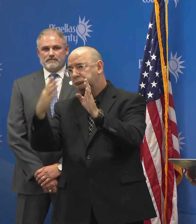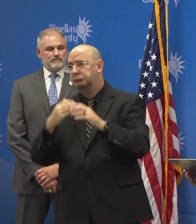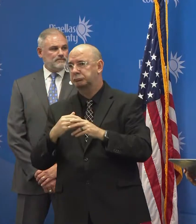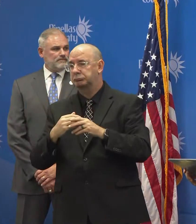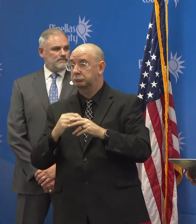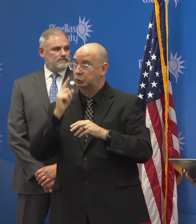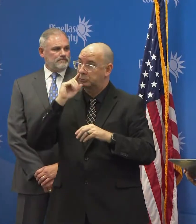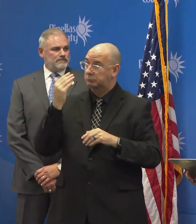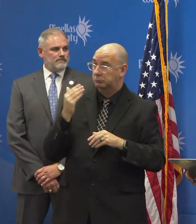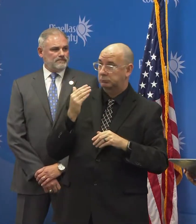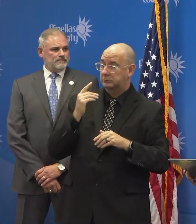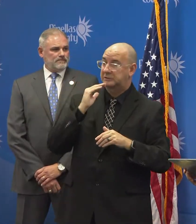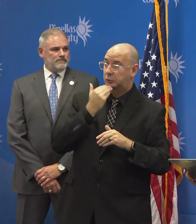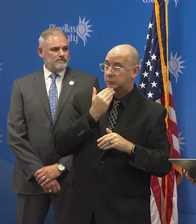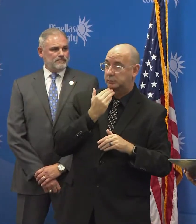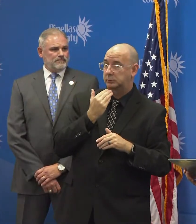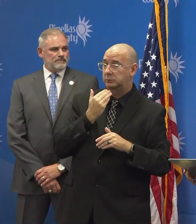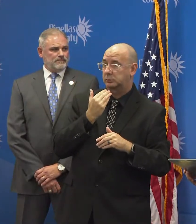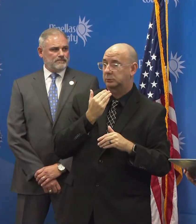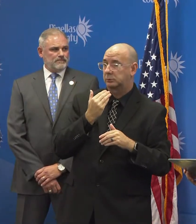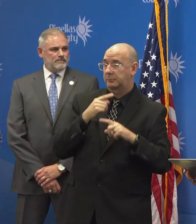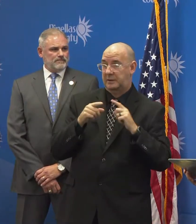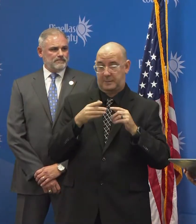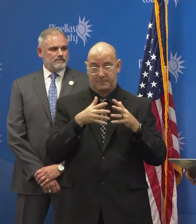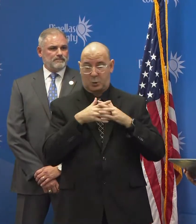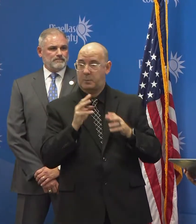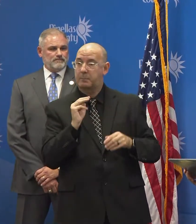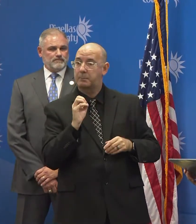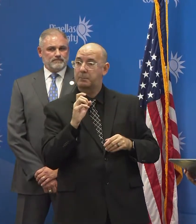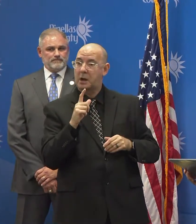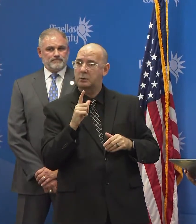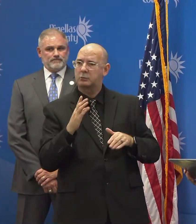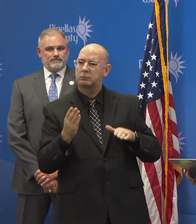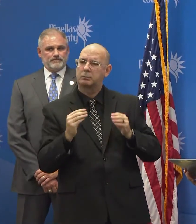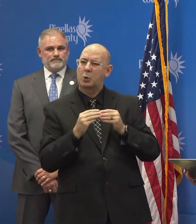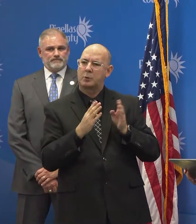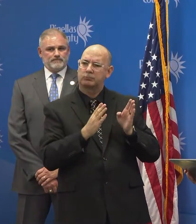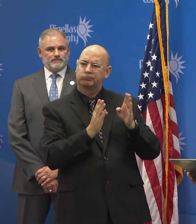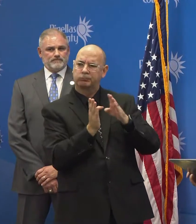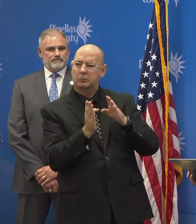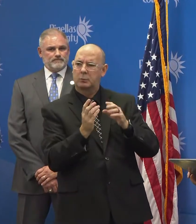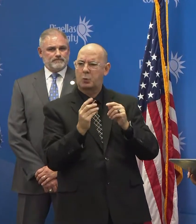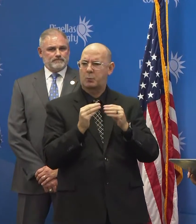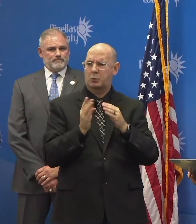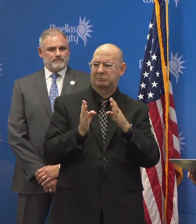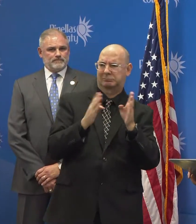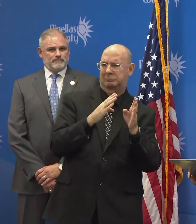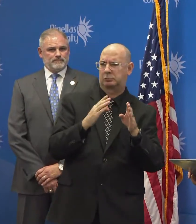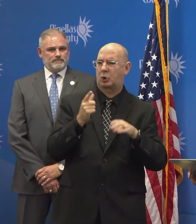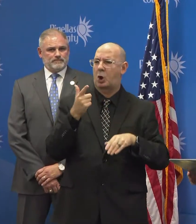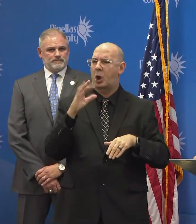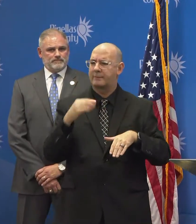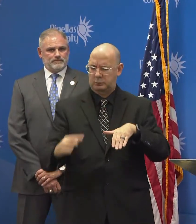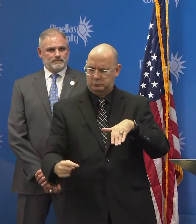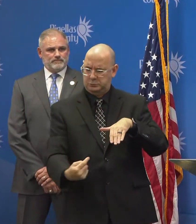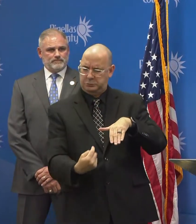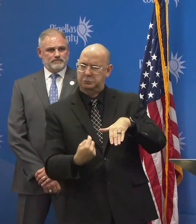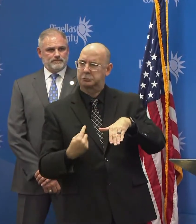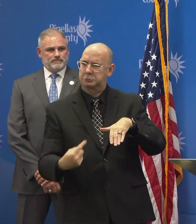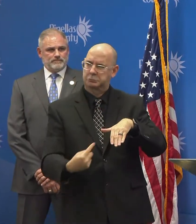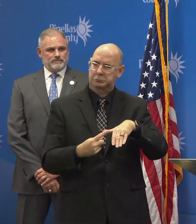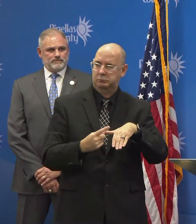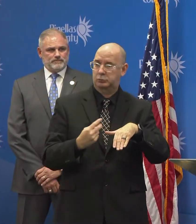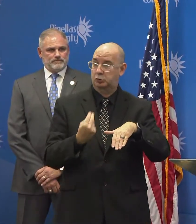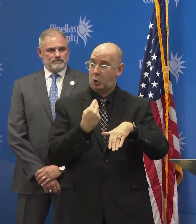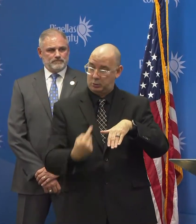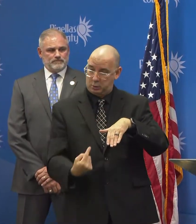This American model had it going more in the out into the Gulf, even hitting the panhandle. Well, what's happened since then is now that